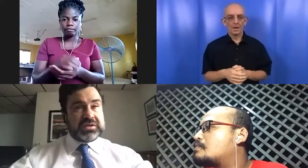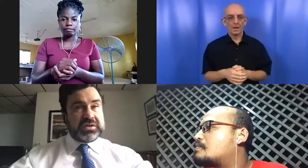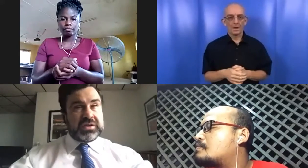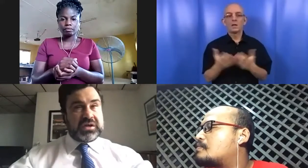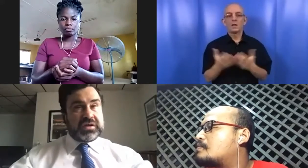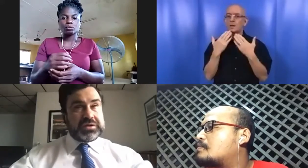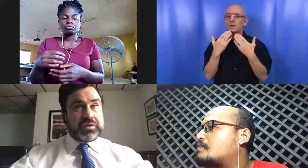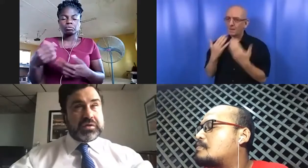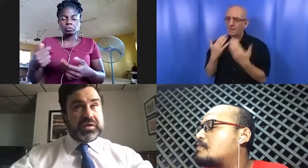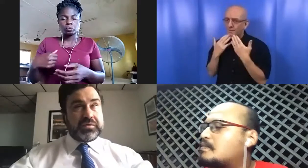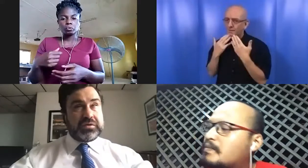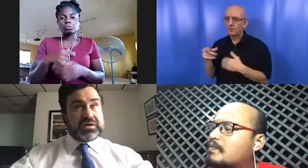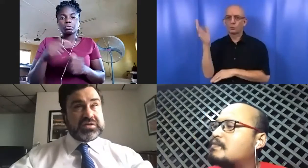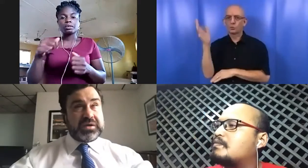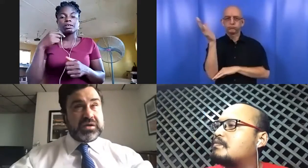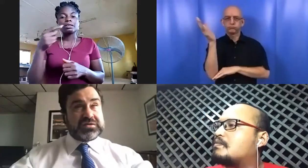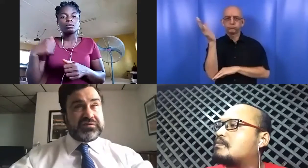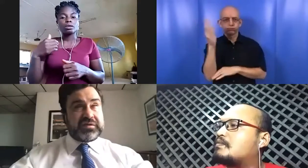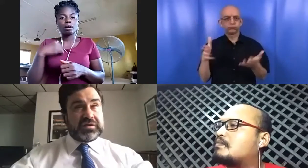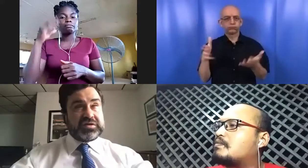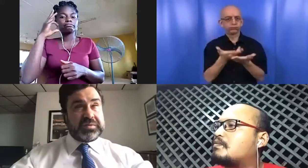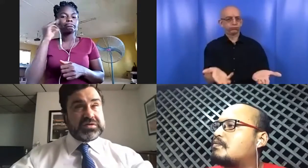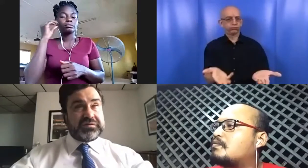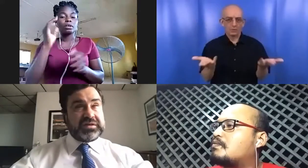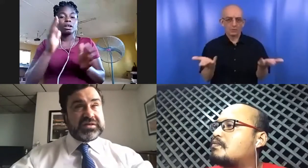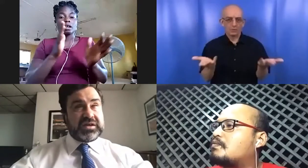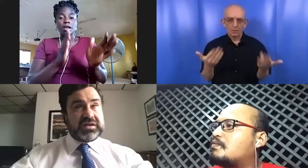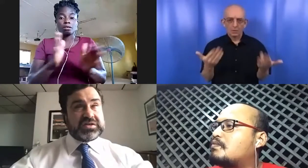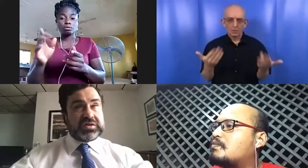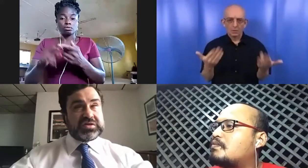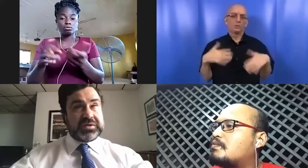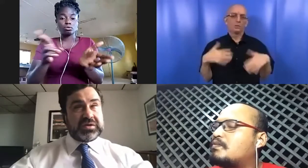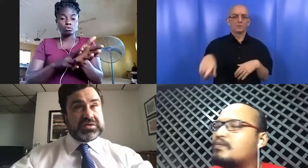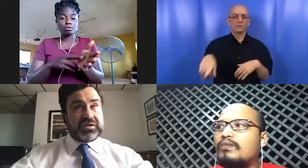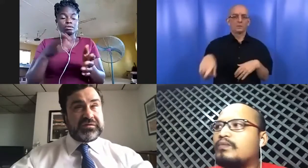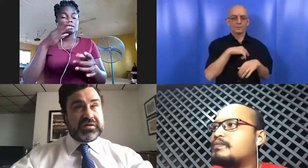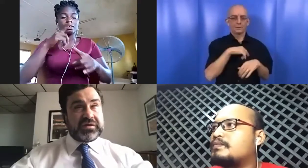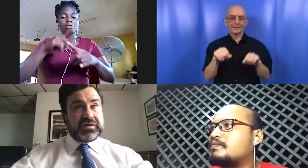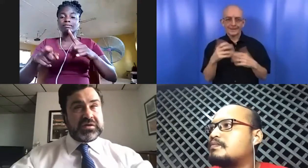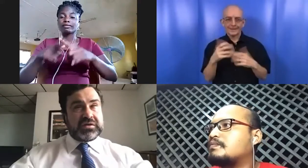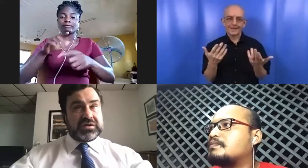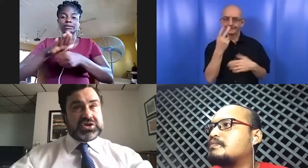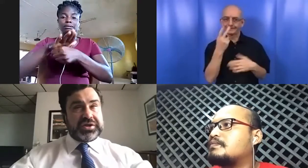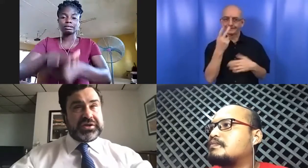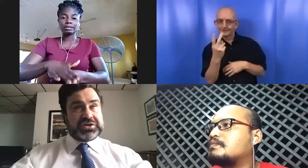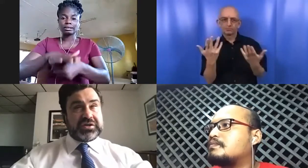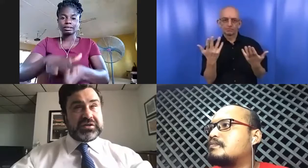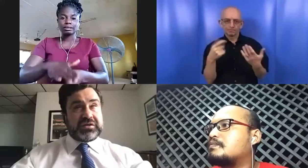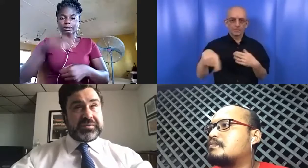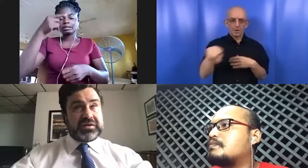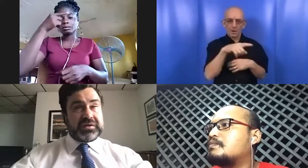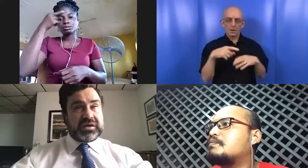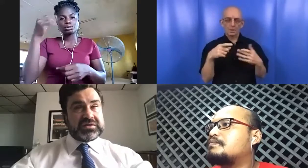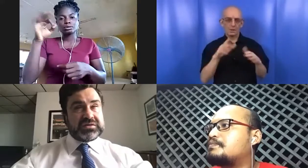experienced, and according to the report, there has been lots of experience of anxiety and stress because of the change that